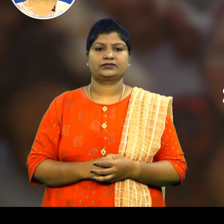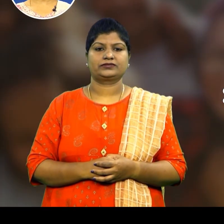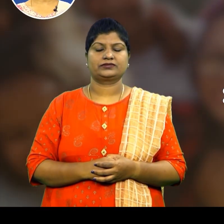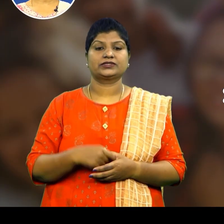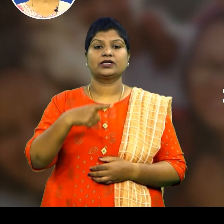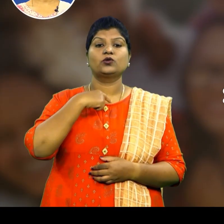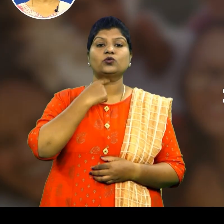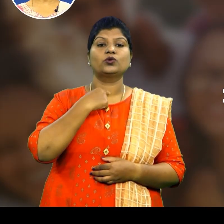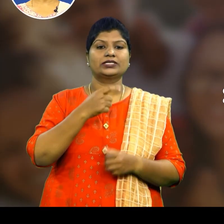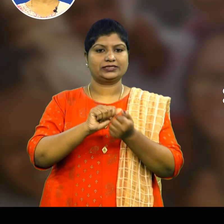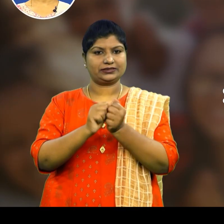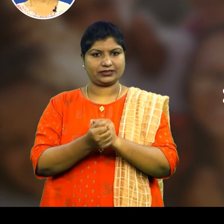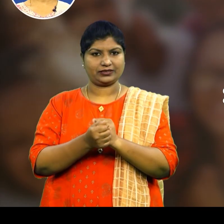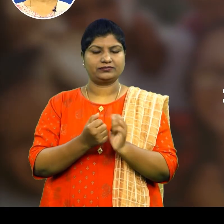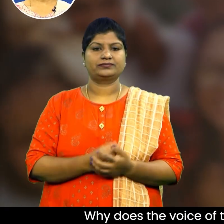Voice change.